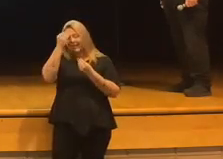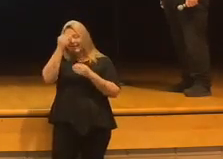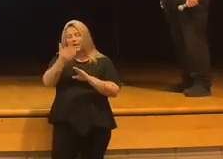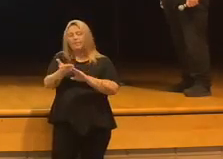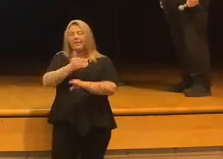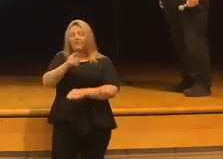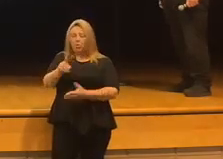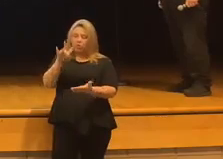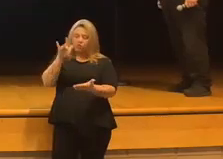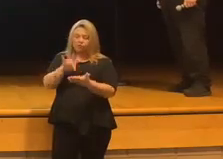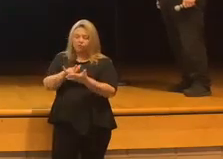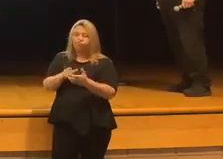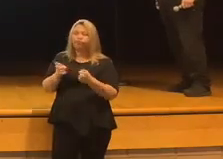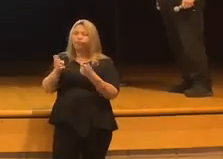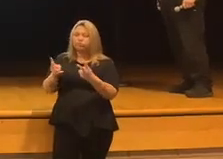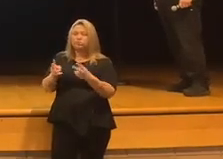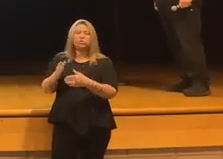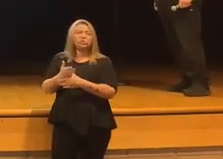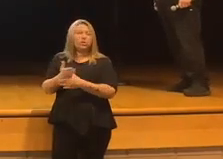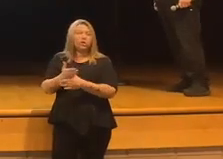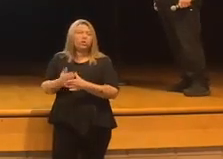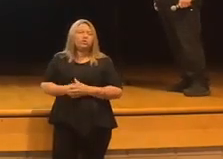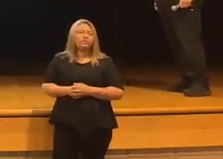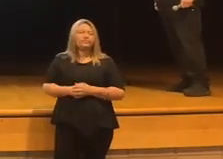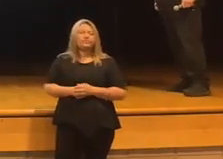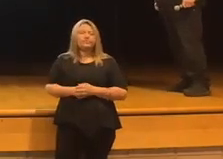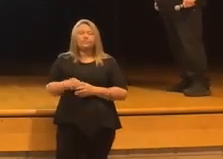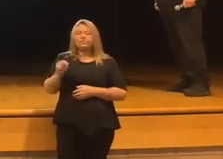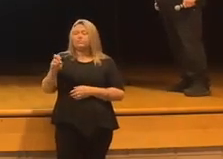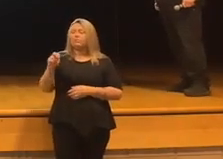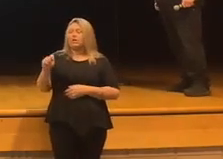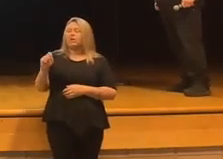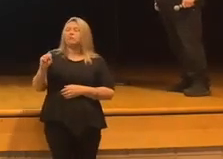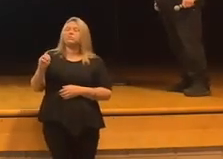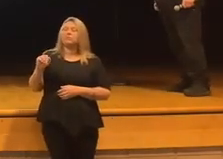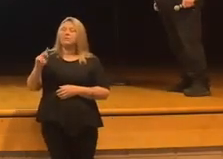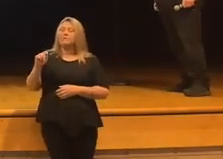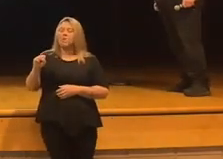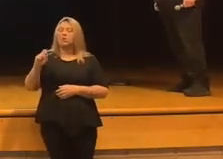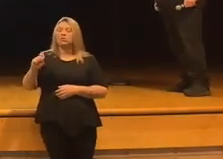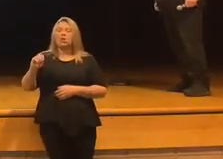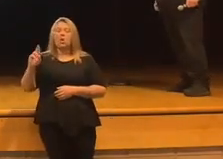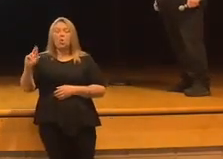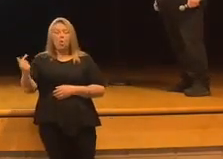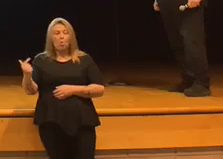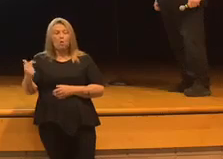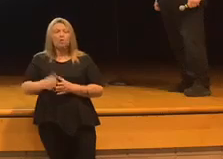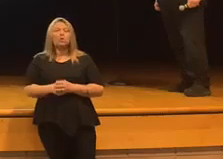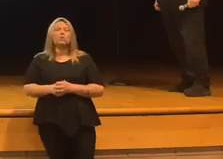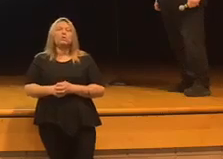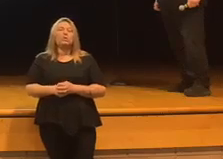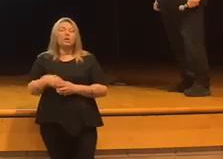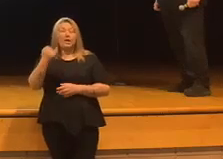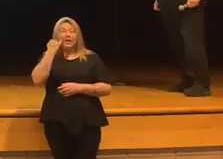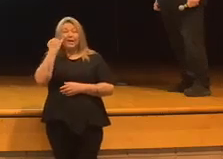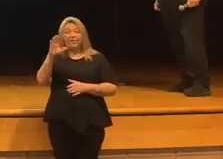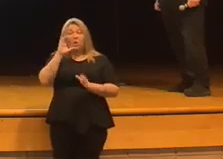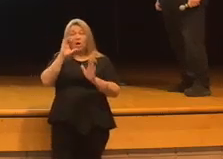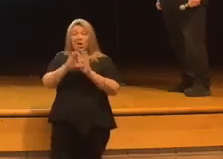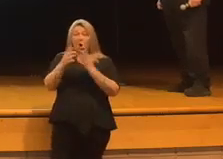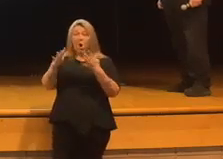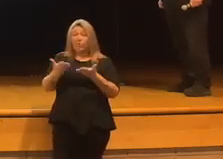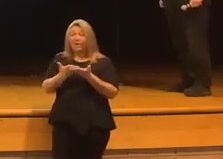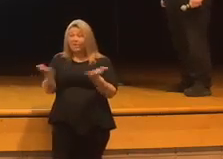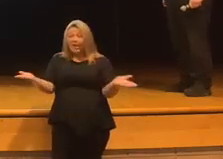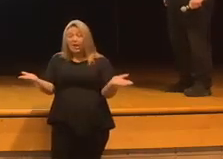you share. Learn more at netsmarts.org. And hey, if your image is already out there, know that